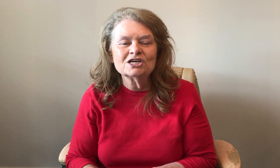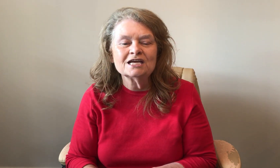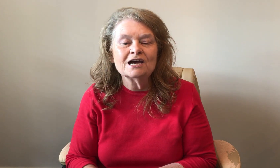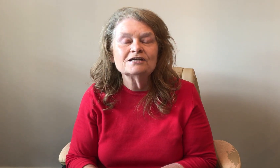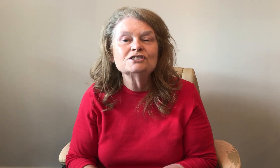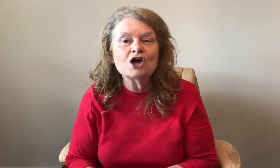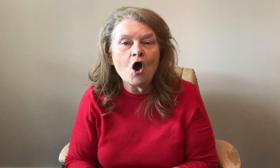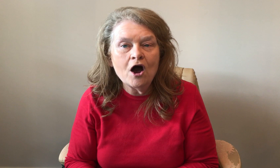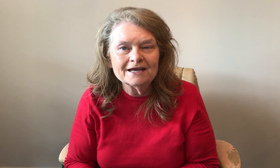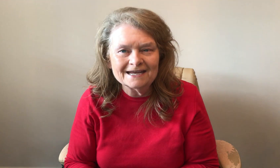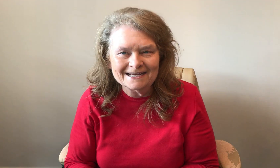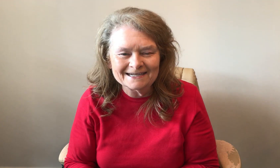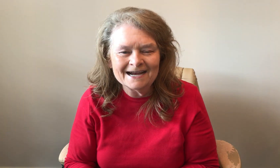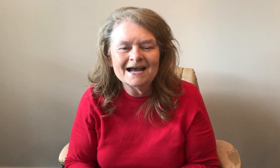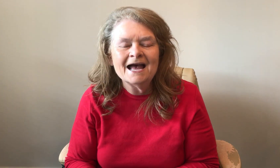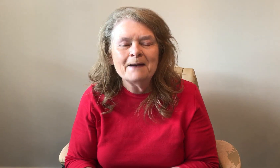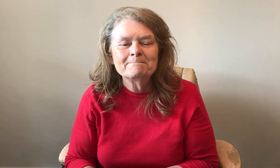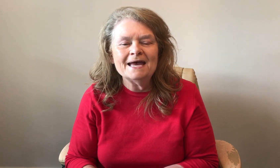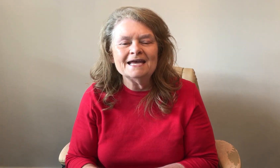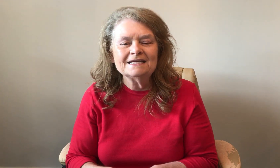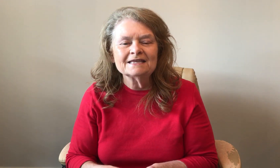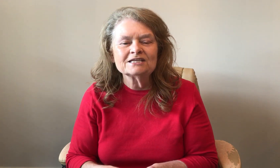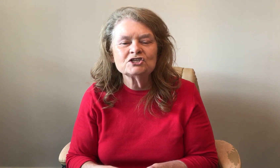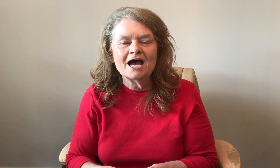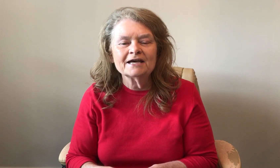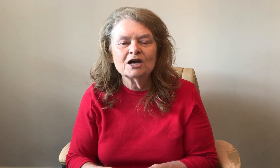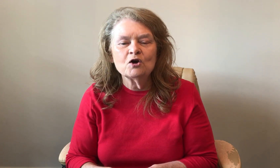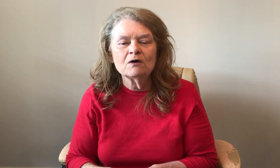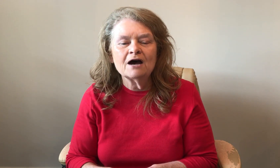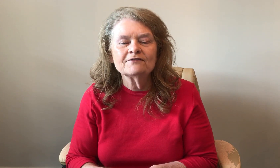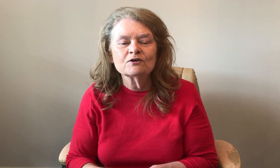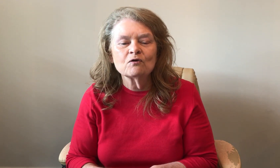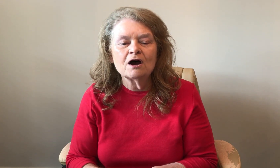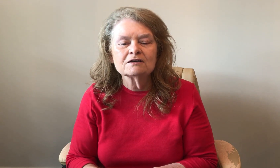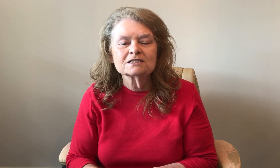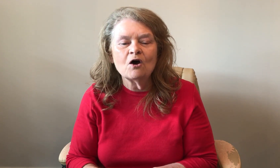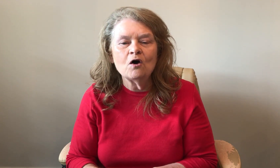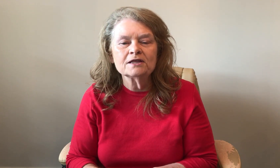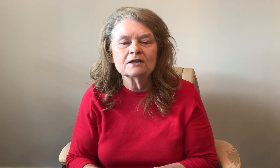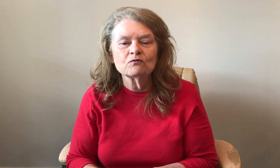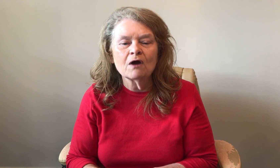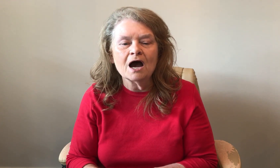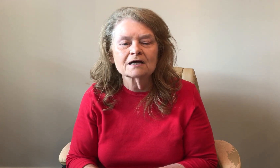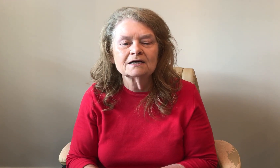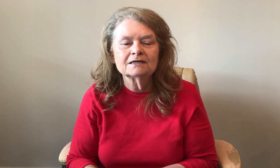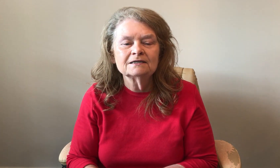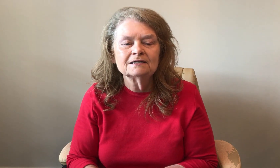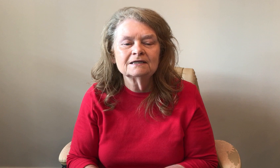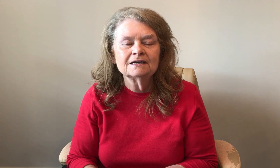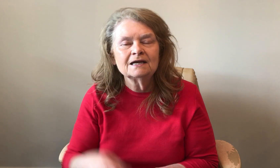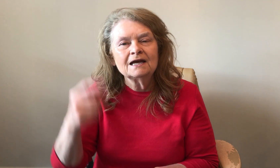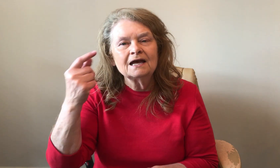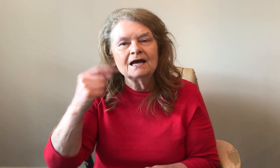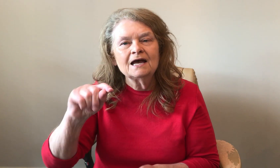D-A-W-N-I-N-G, dawning, made the shadow of the cross on the rock.